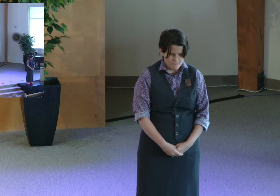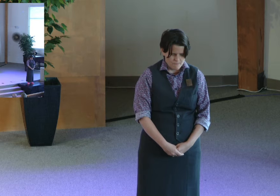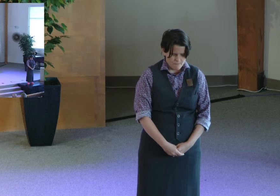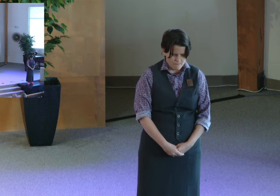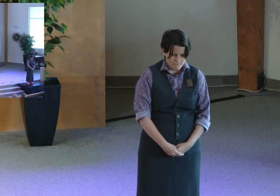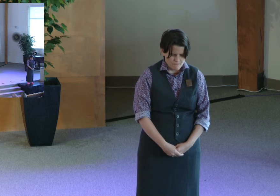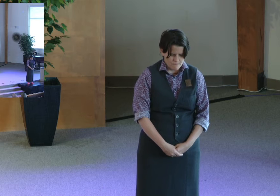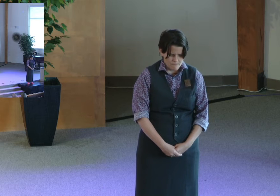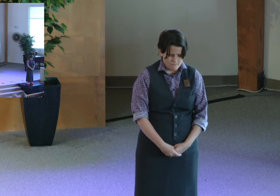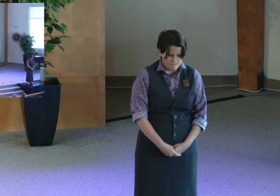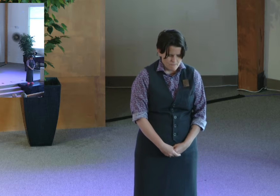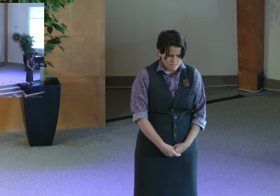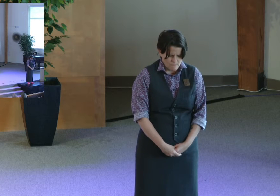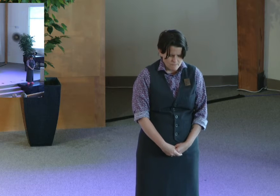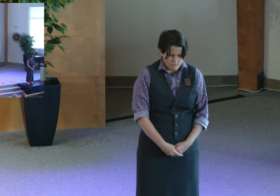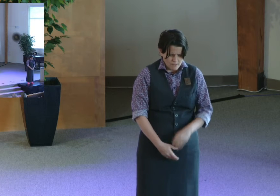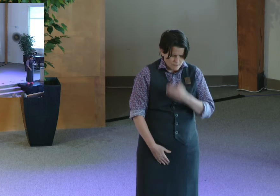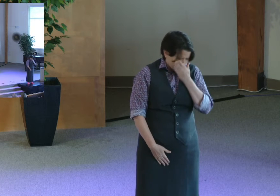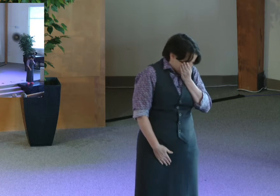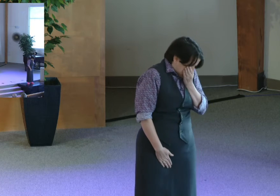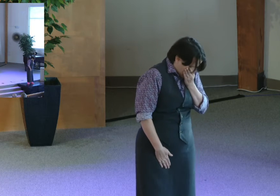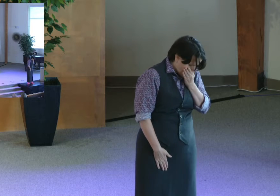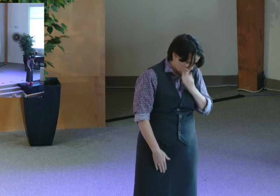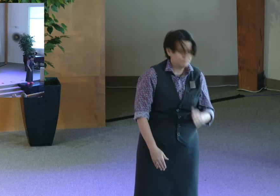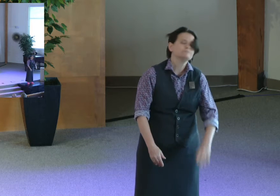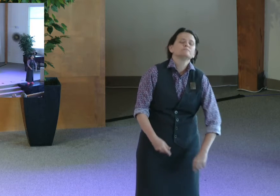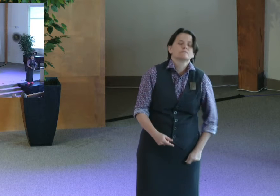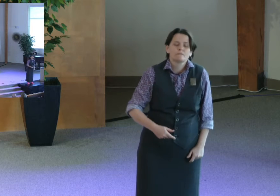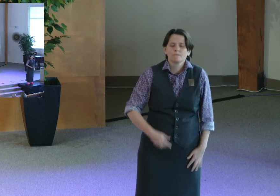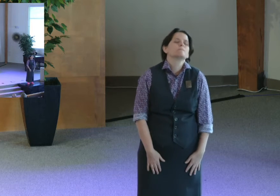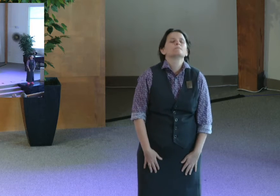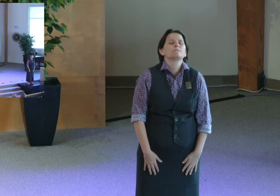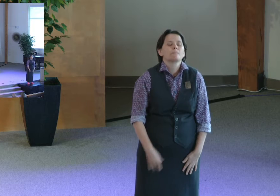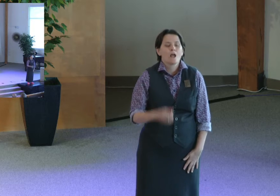for knowing the truth of who and what you are.